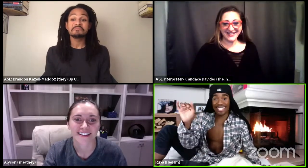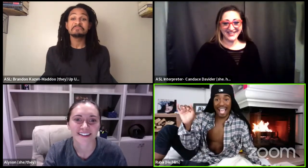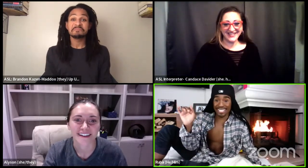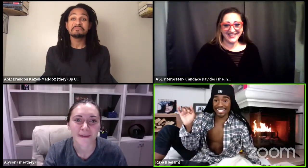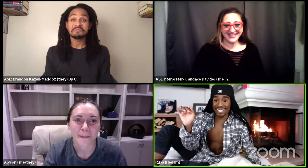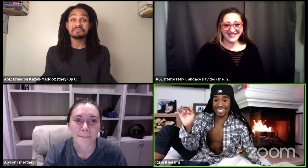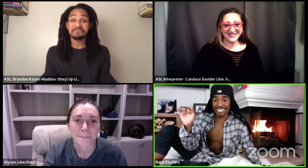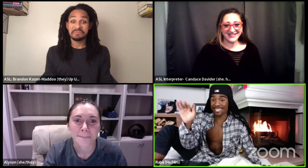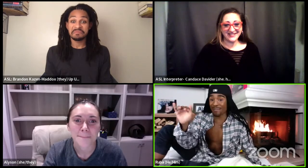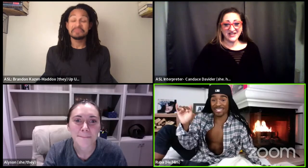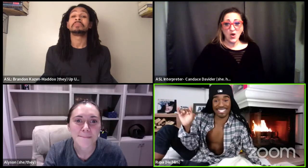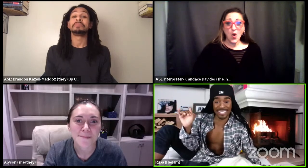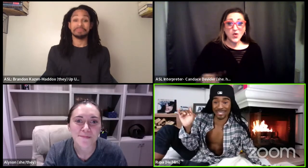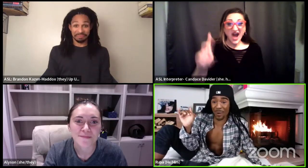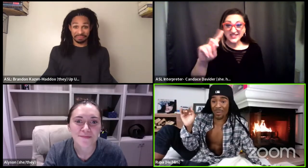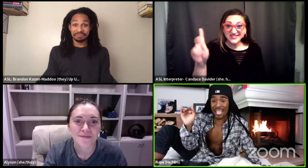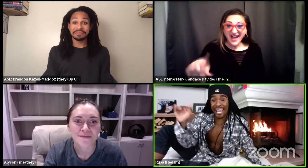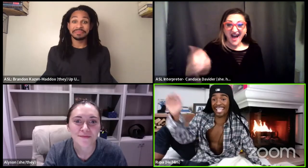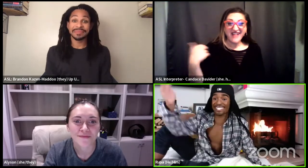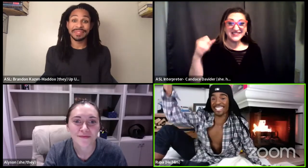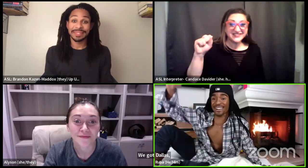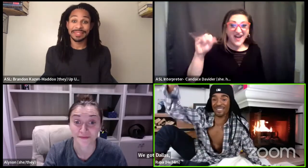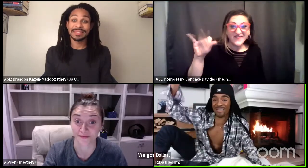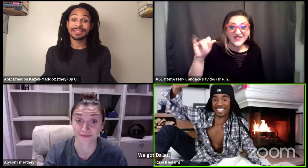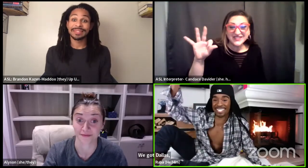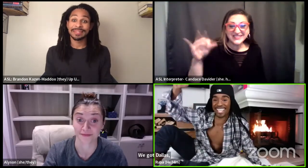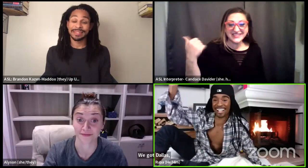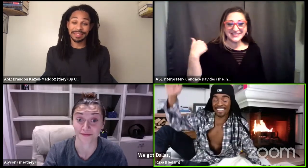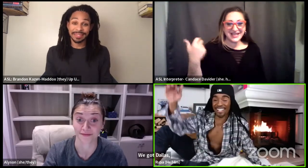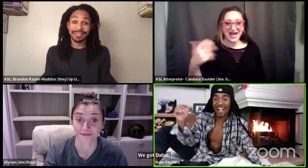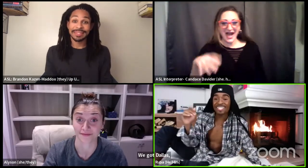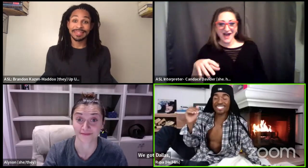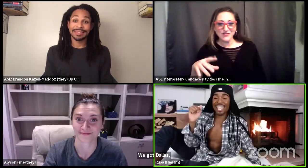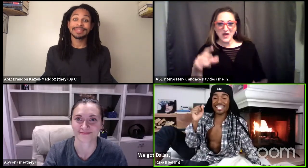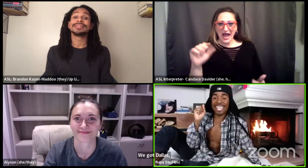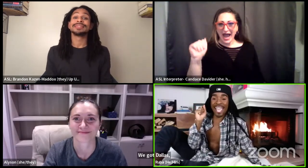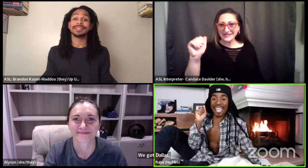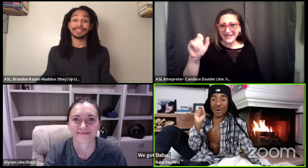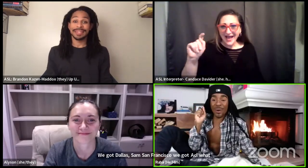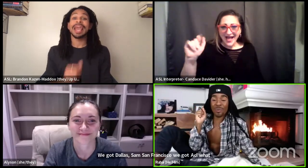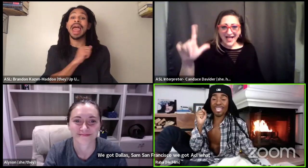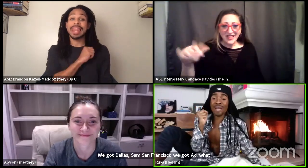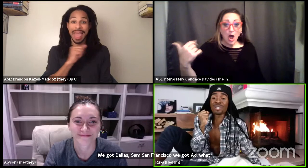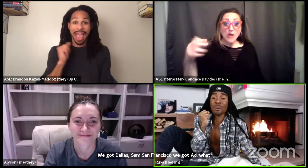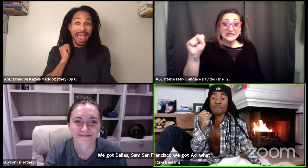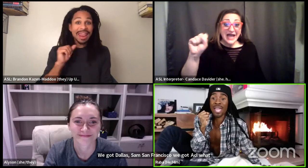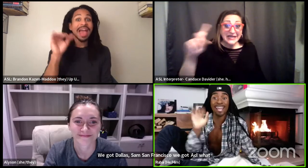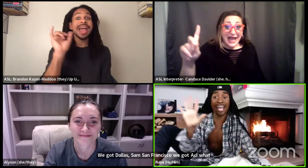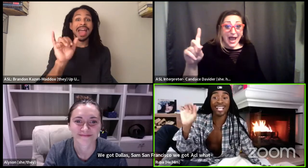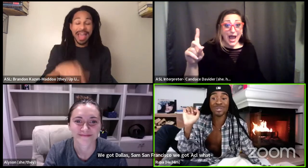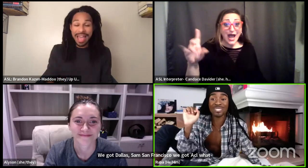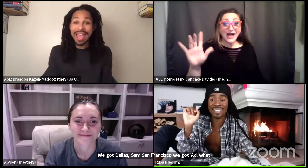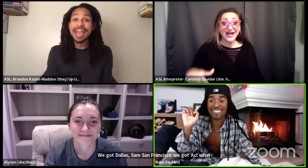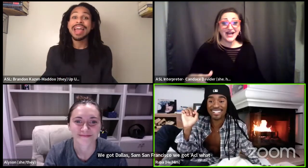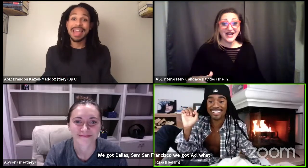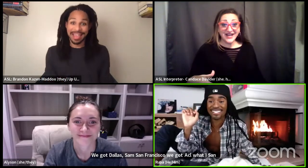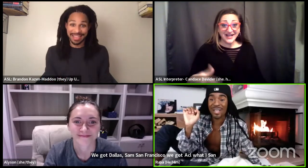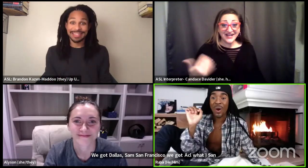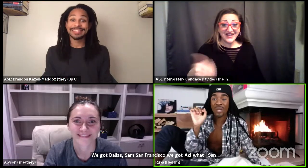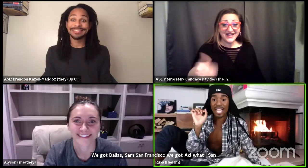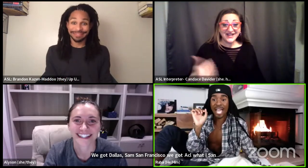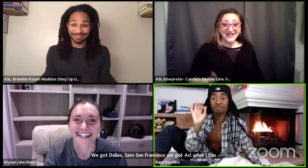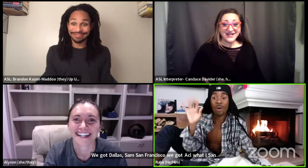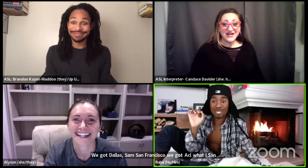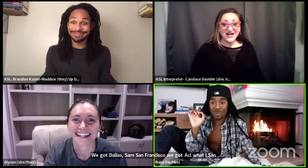We got Dallas, San Francisco, we got ATL. What up, ATL? San Diego, we have Japan. Arigato